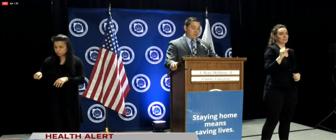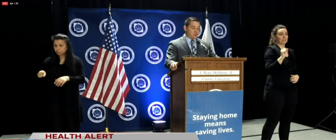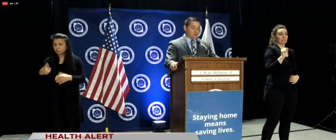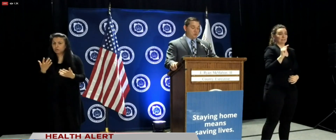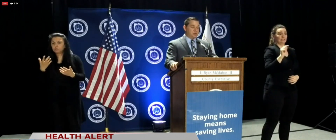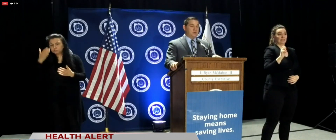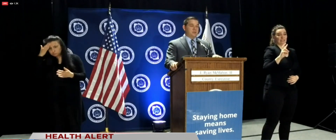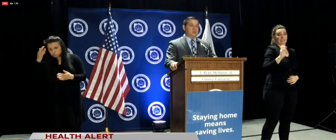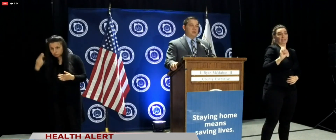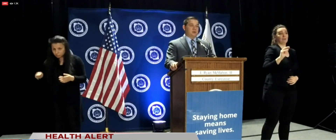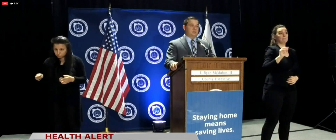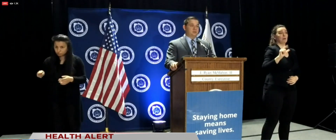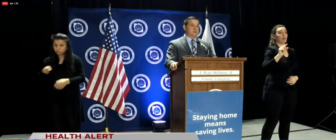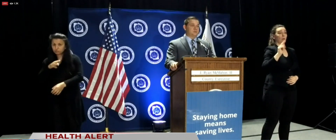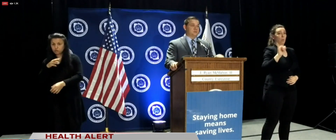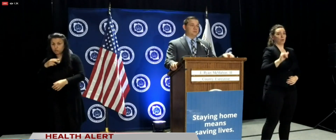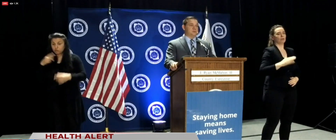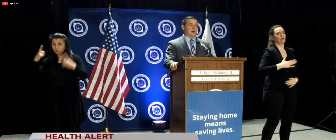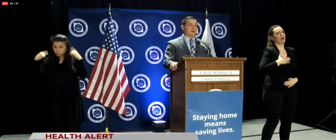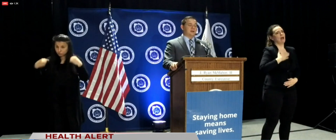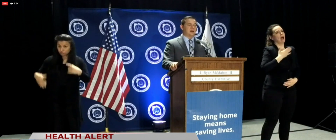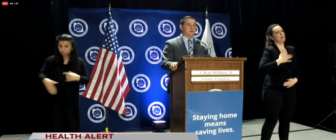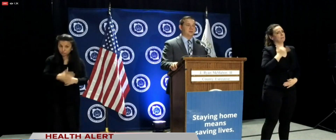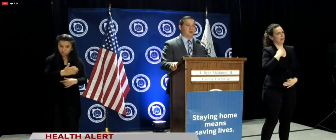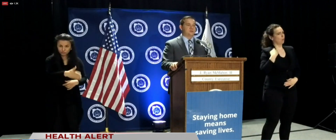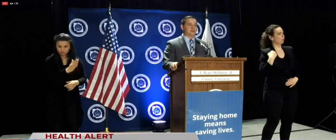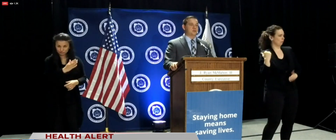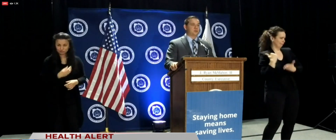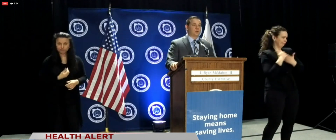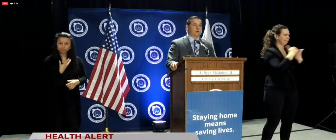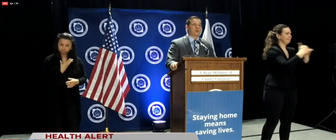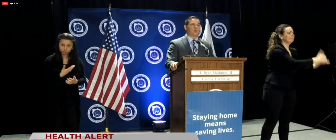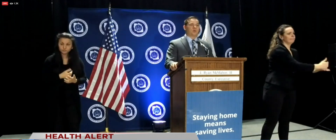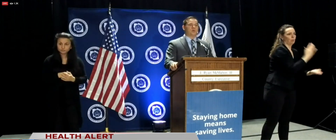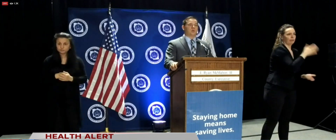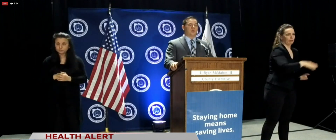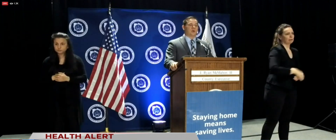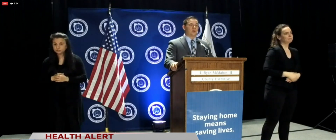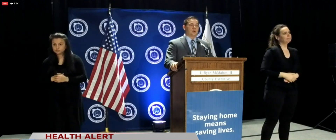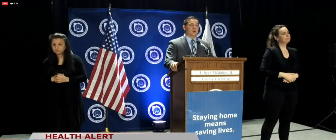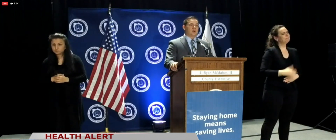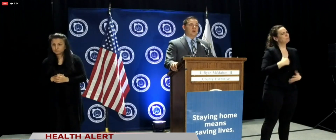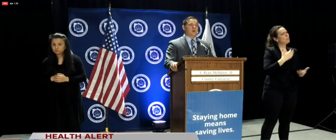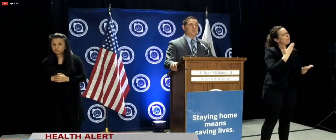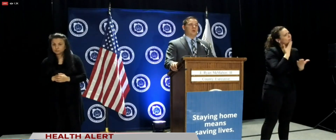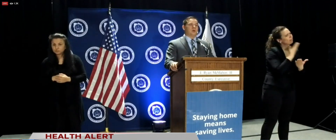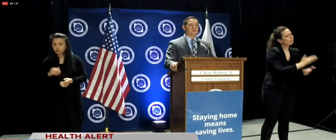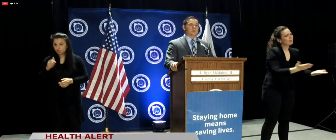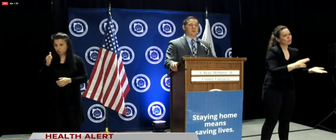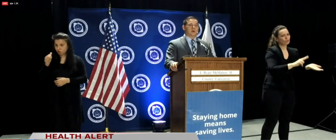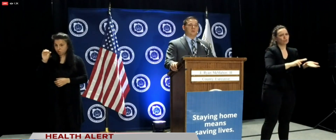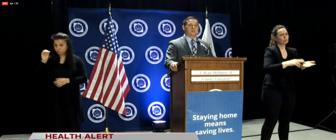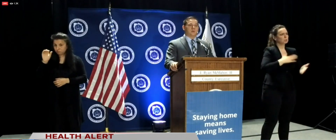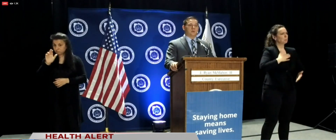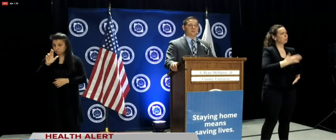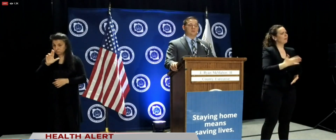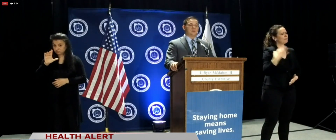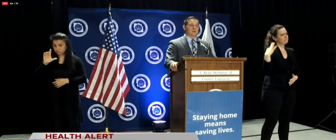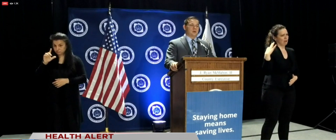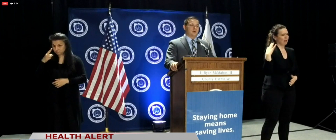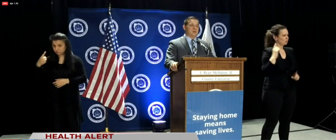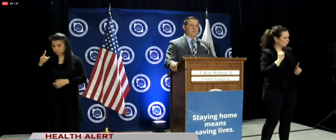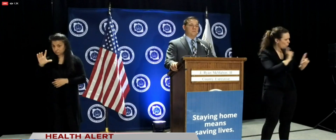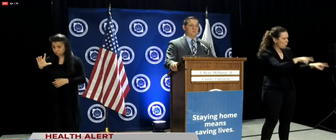everything they do here for Onondaga County and all of Central New York and Northern New York, but also for